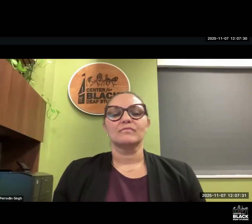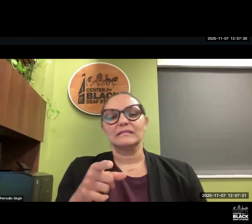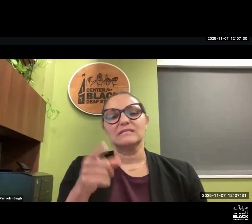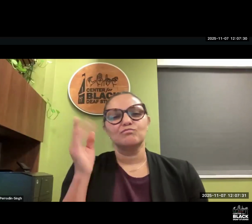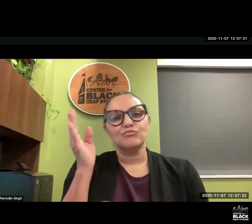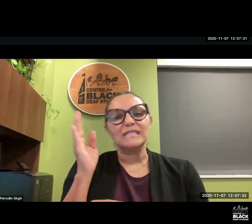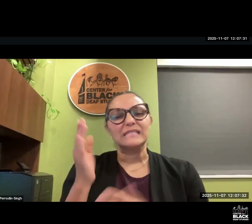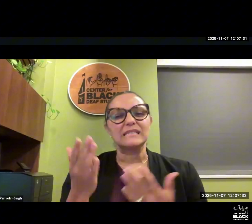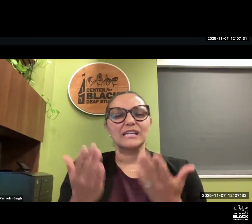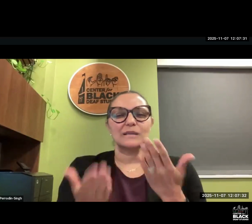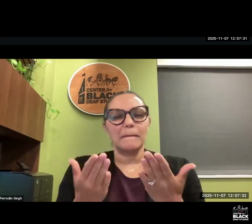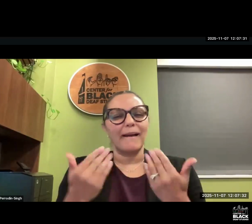dissertation.